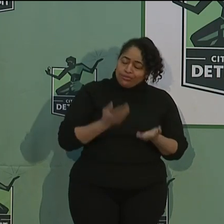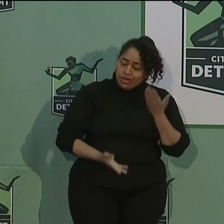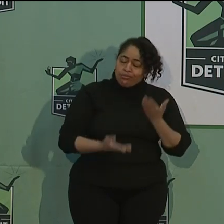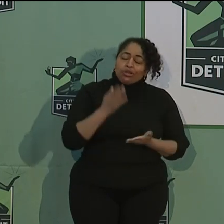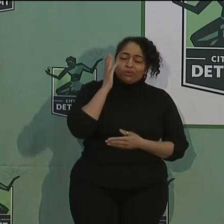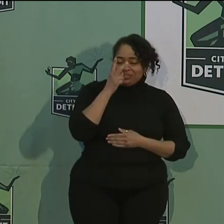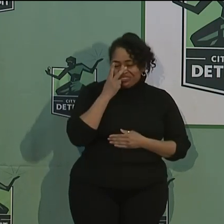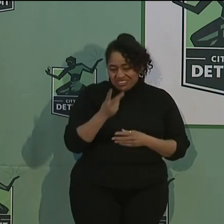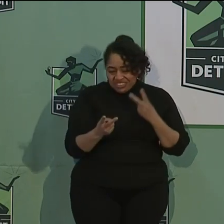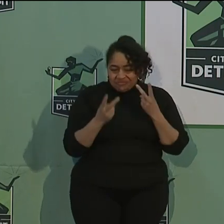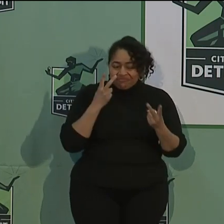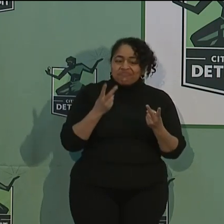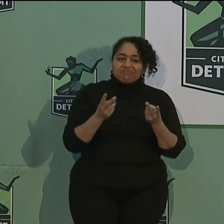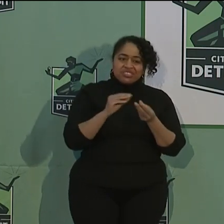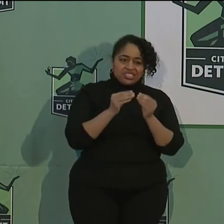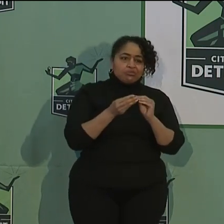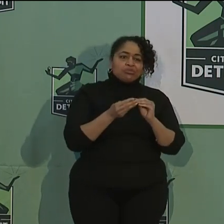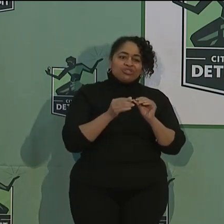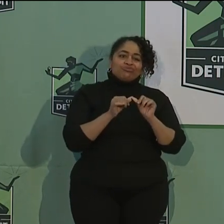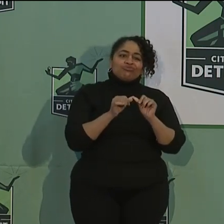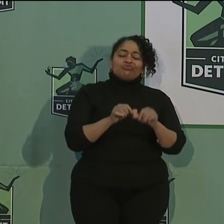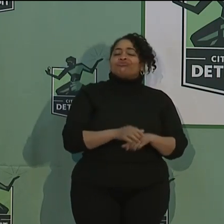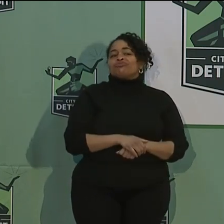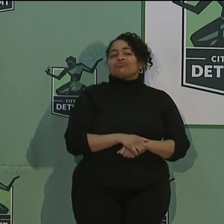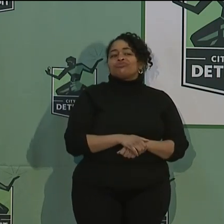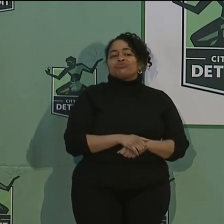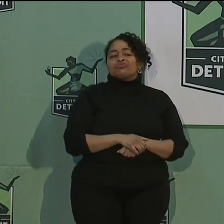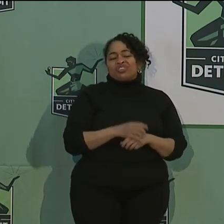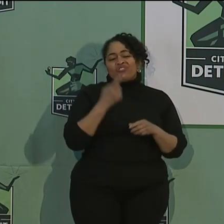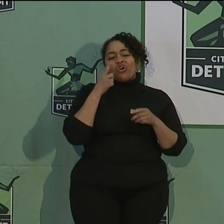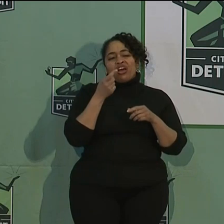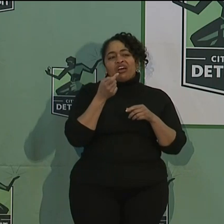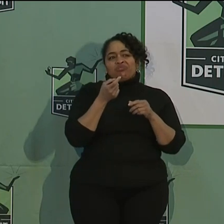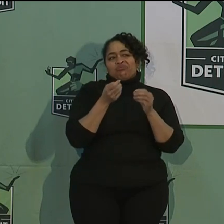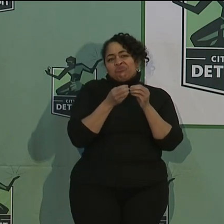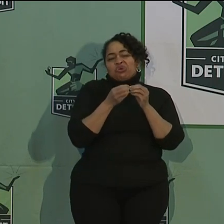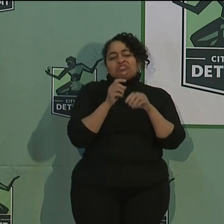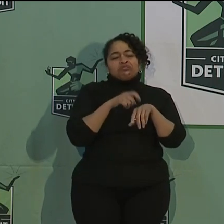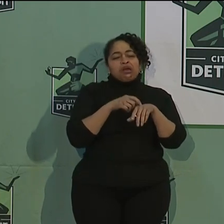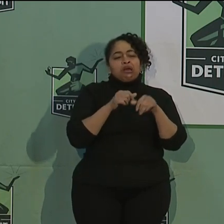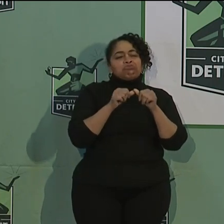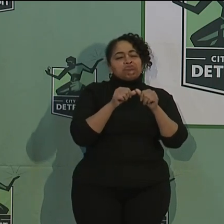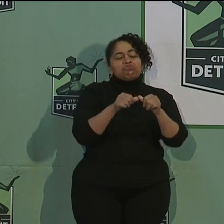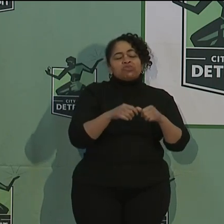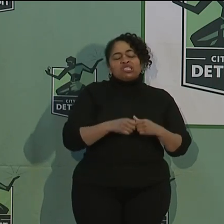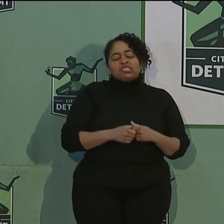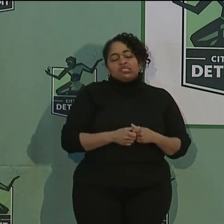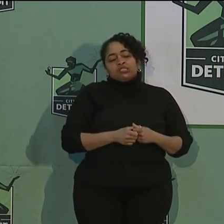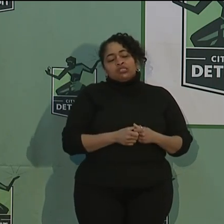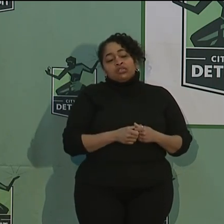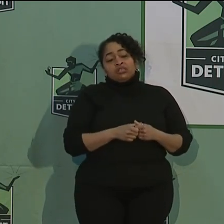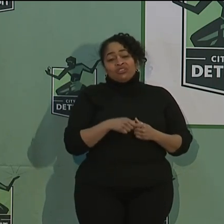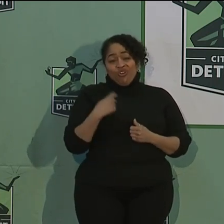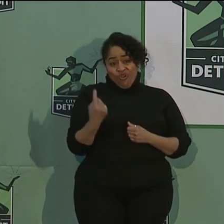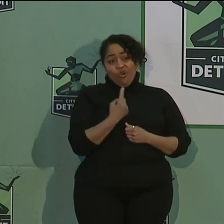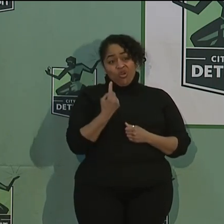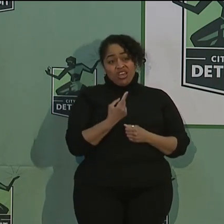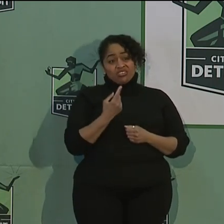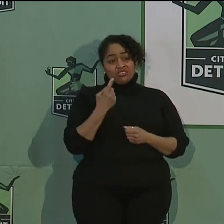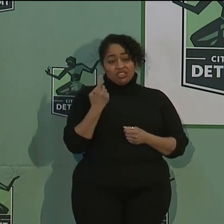to see these kinds of numbers a little bit longer. As always, the loss of